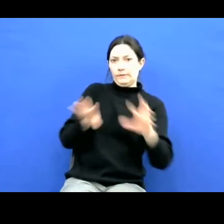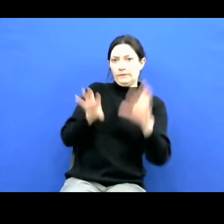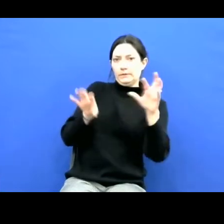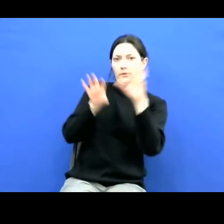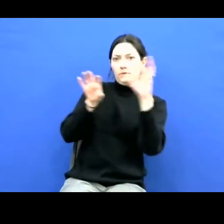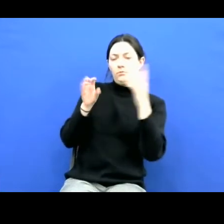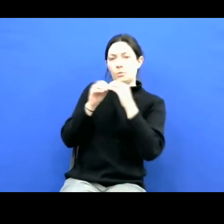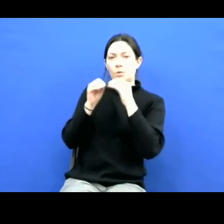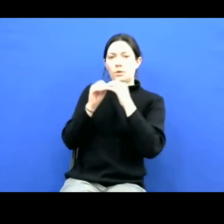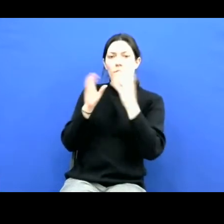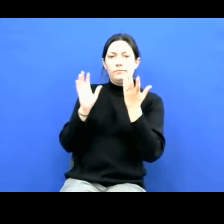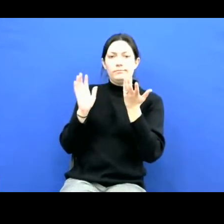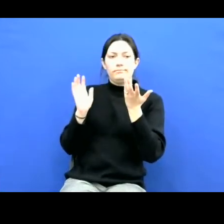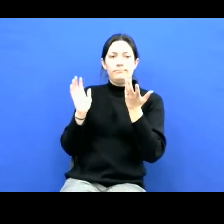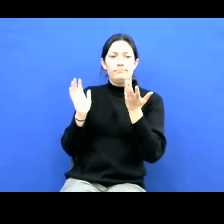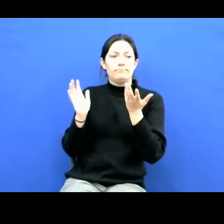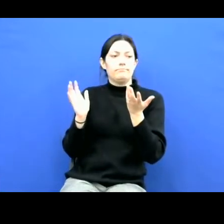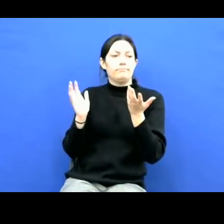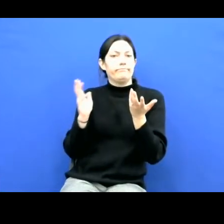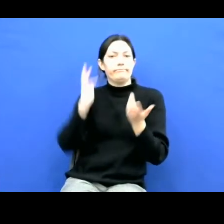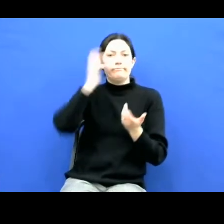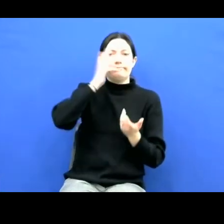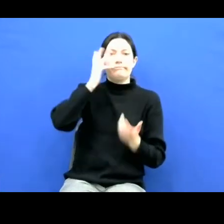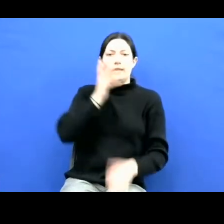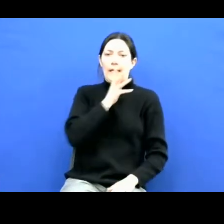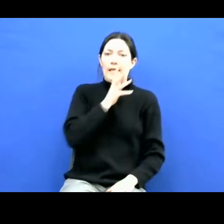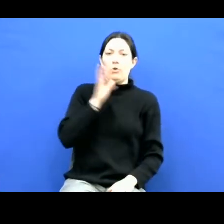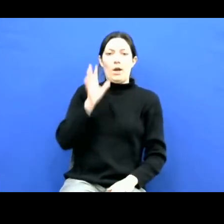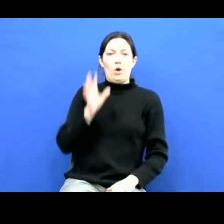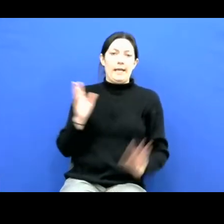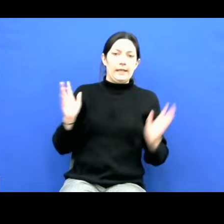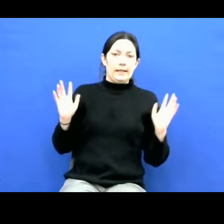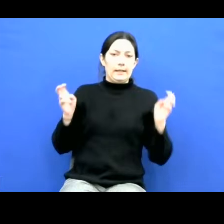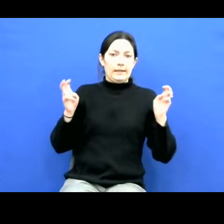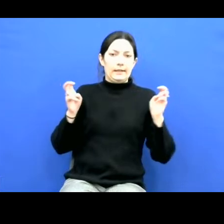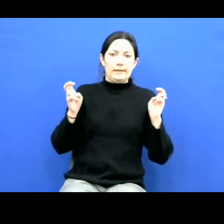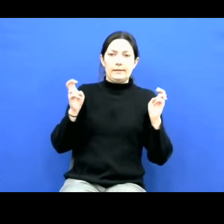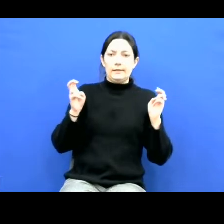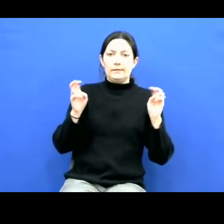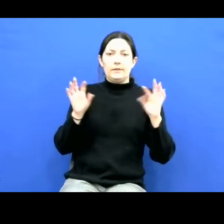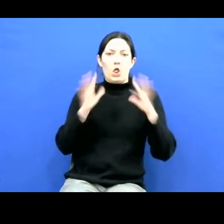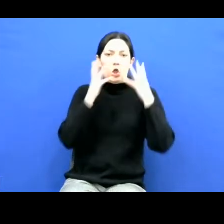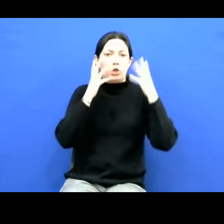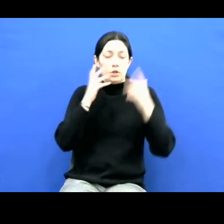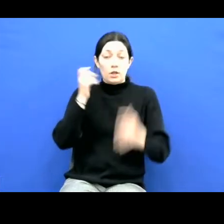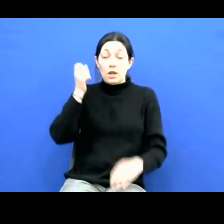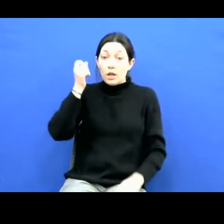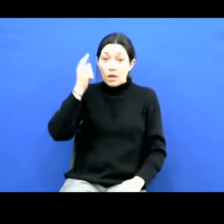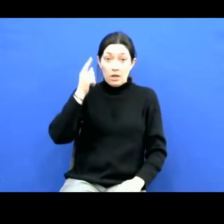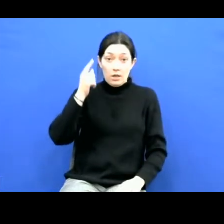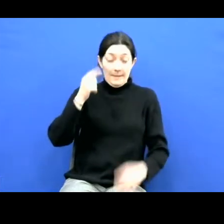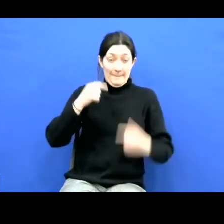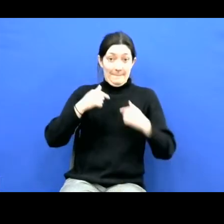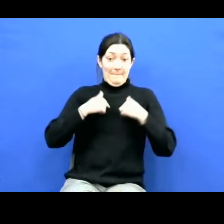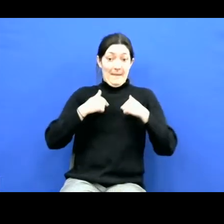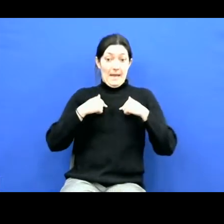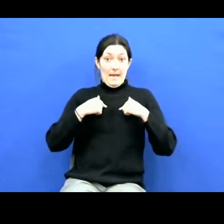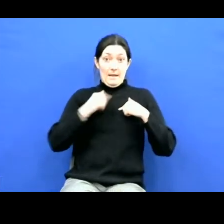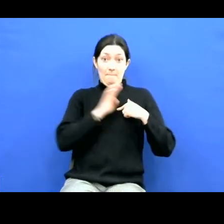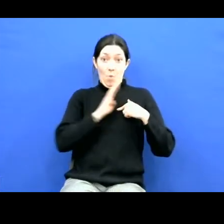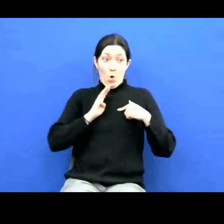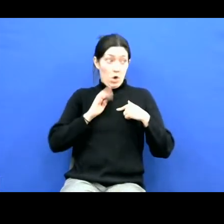that agrarian look, for lack of a better way to describe it. Just to be clear, we are not the architectural